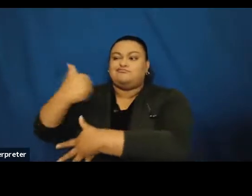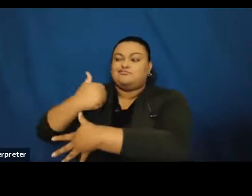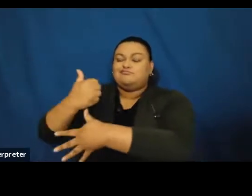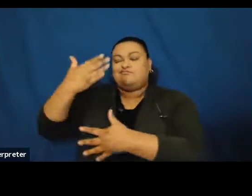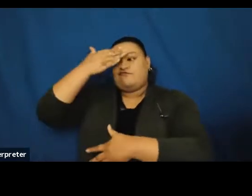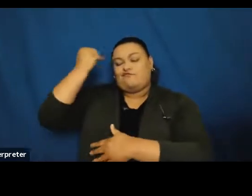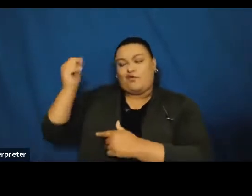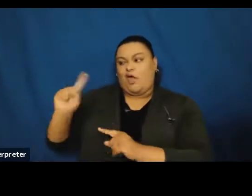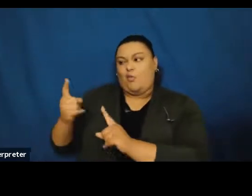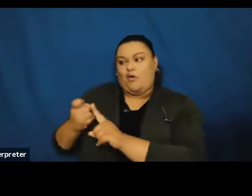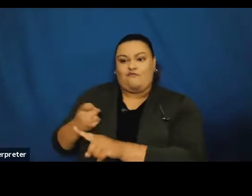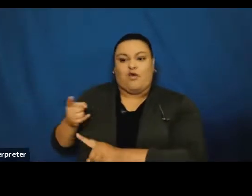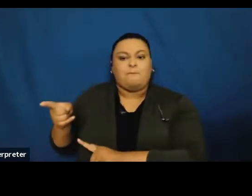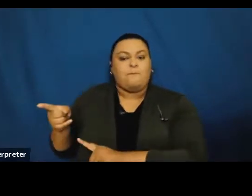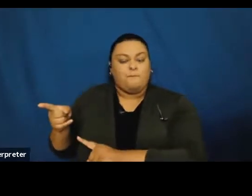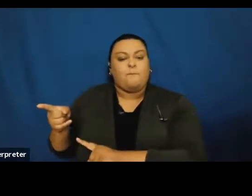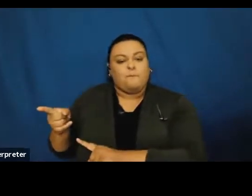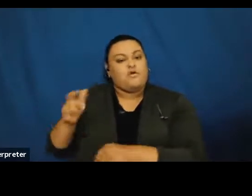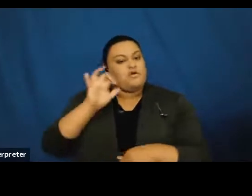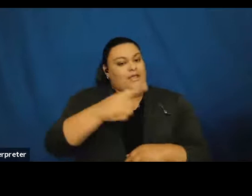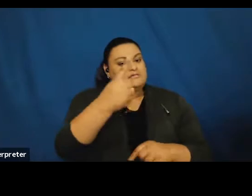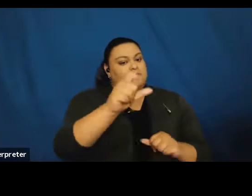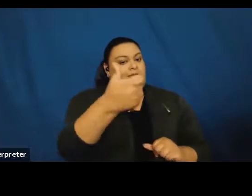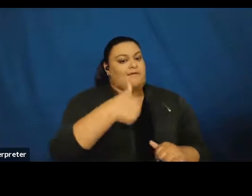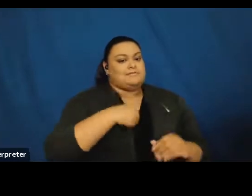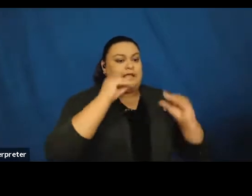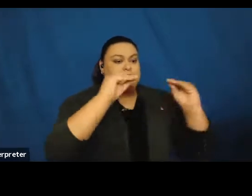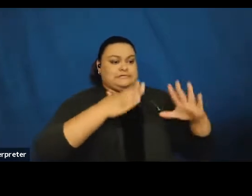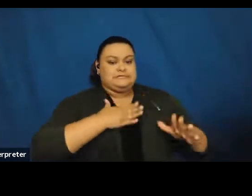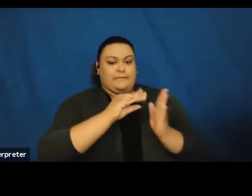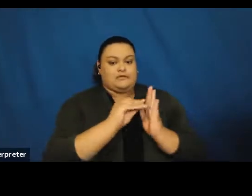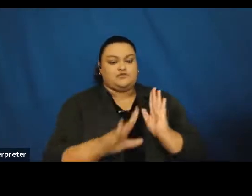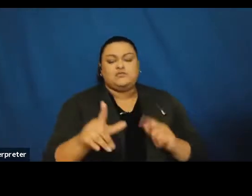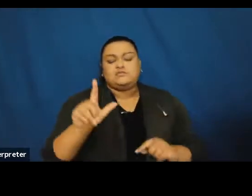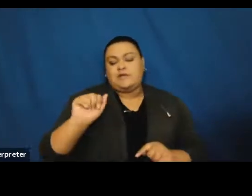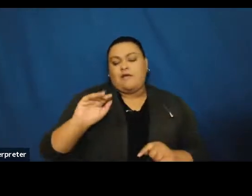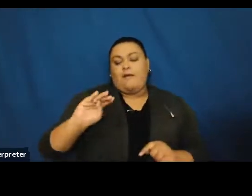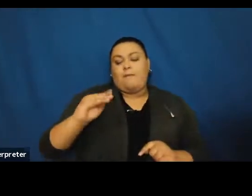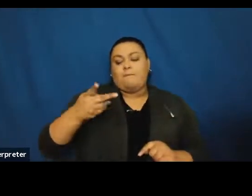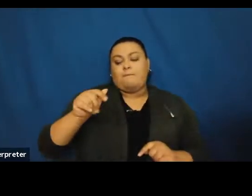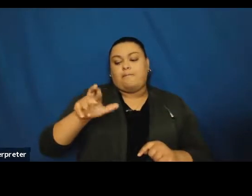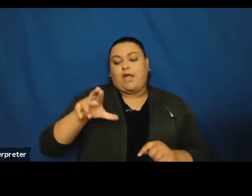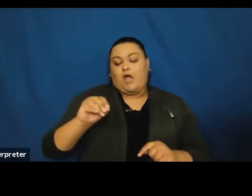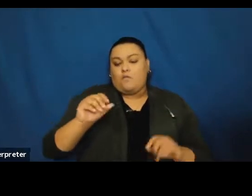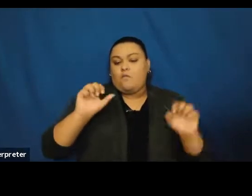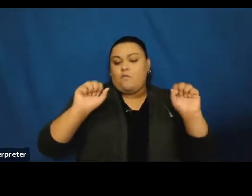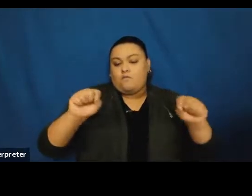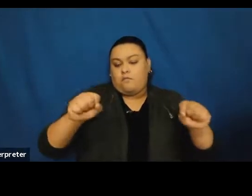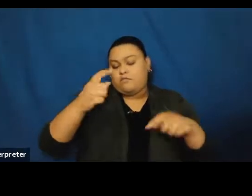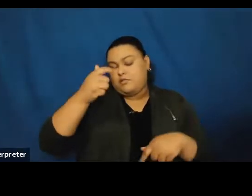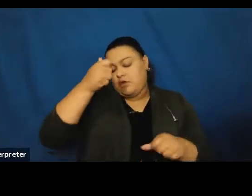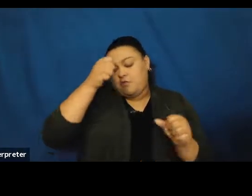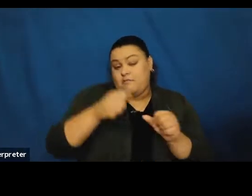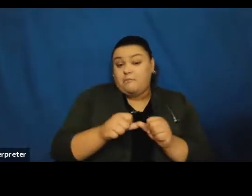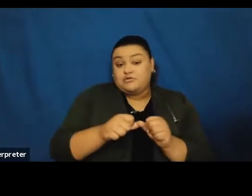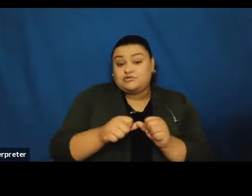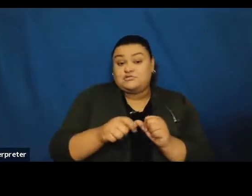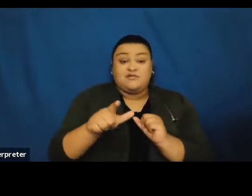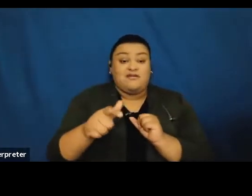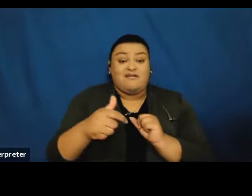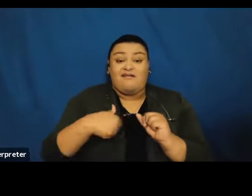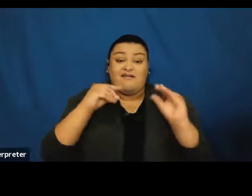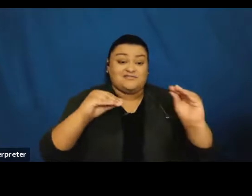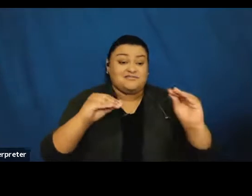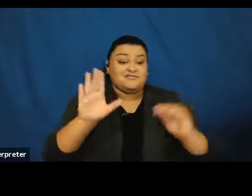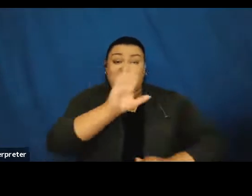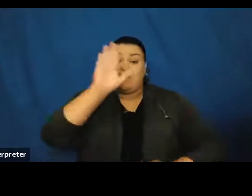so that's one of the things that I taught my students, and Amparo probably remembers, and that is that never forget where you came from. After your